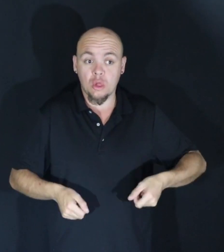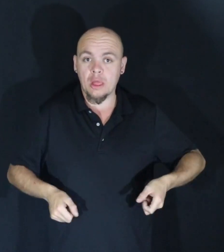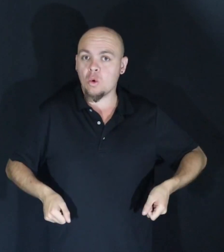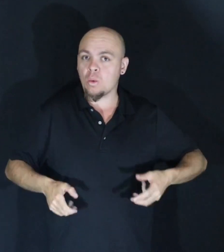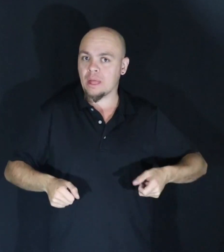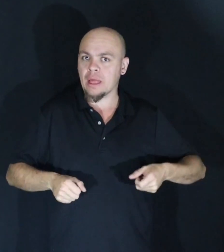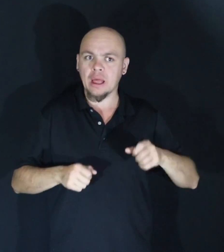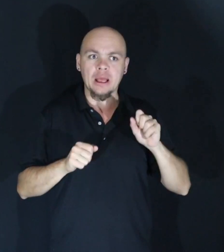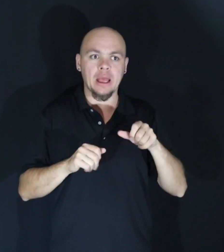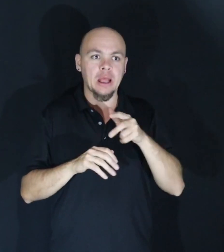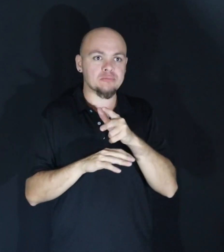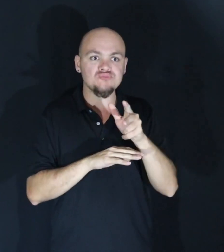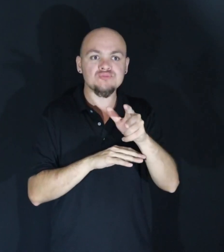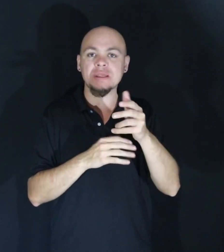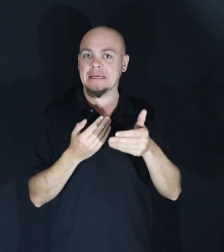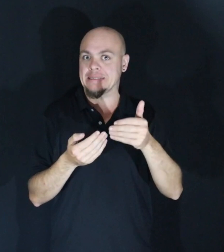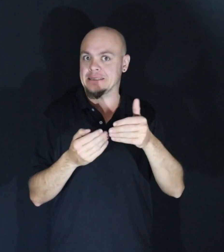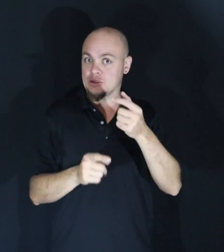can navigate the pathways.